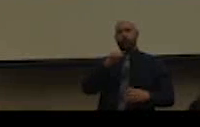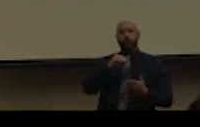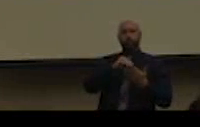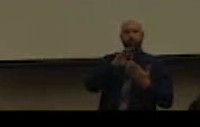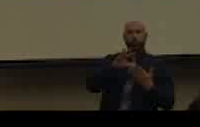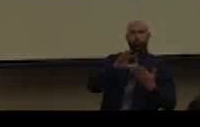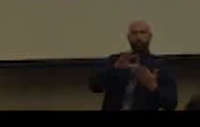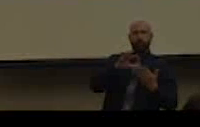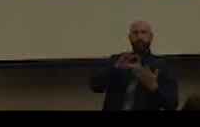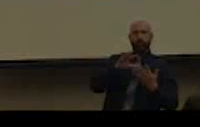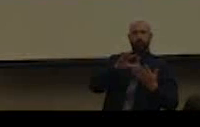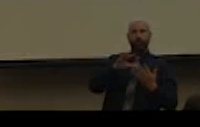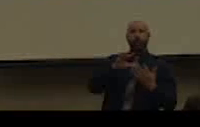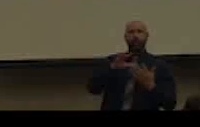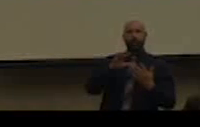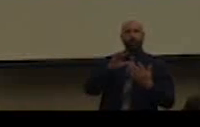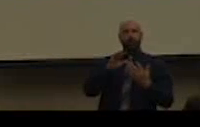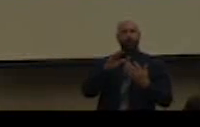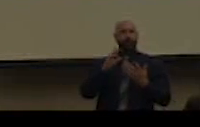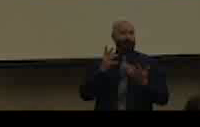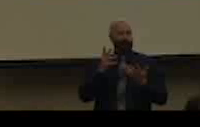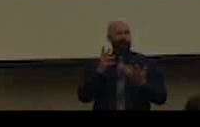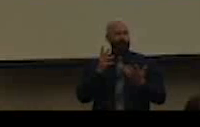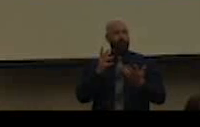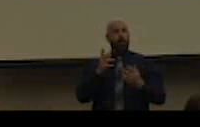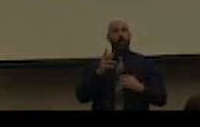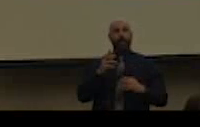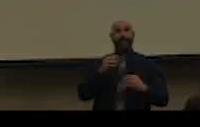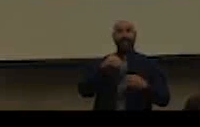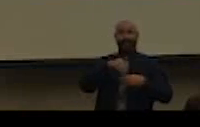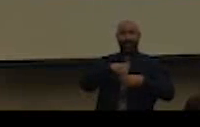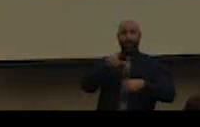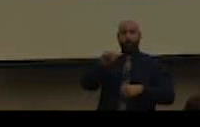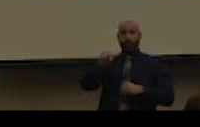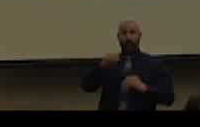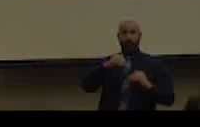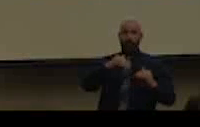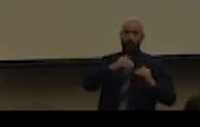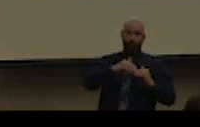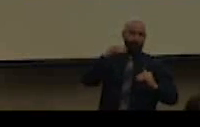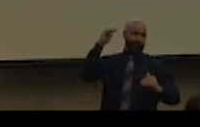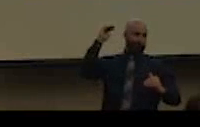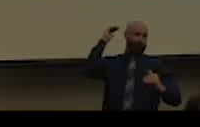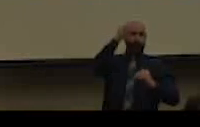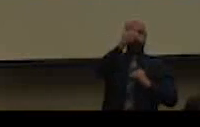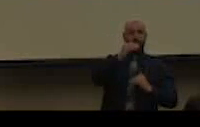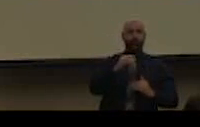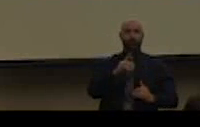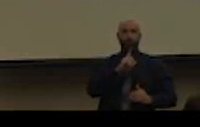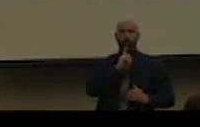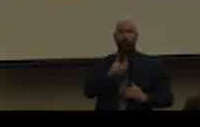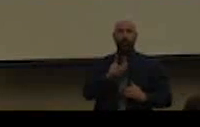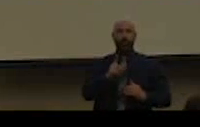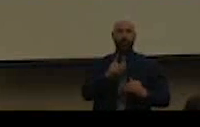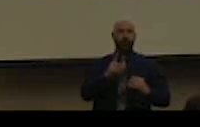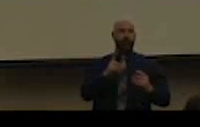the average in Louisiana. And that smaller scale just results in inefficiencies, frankly, that are really complicated to manage from a business